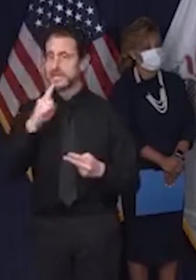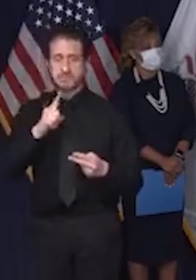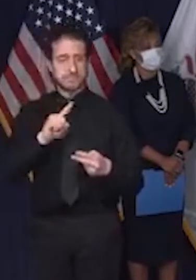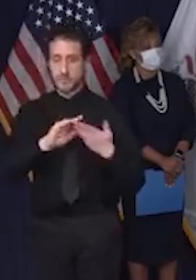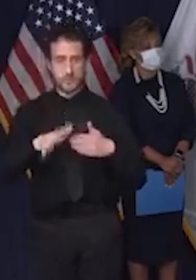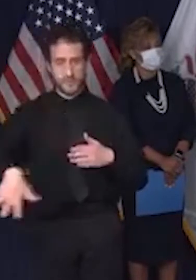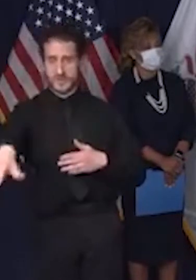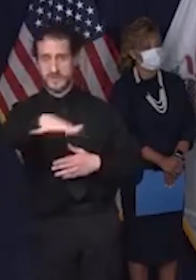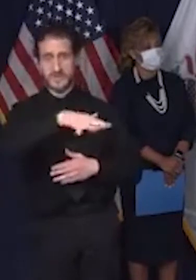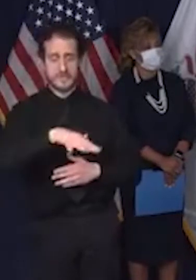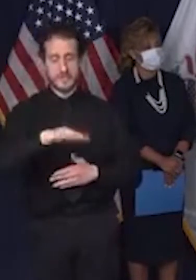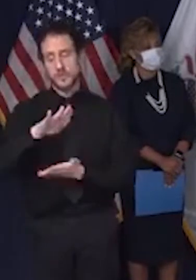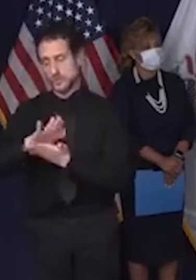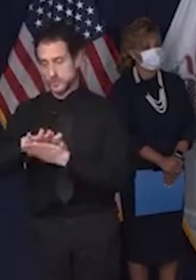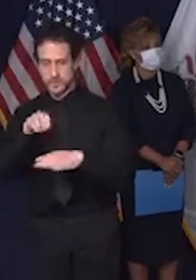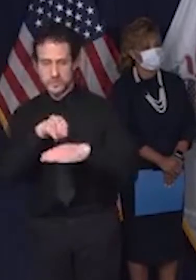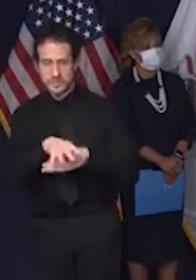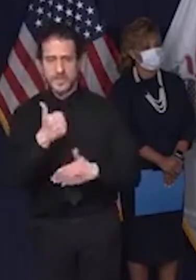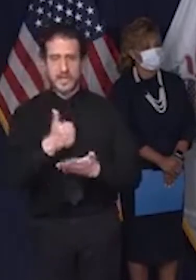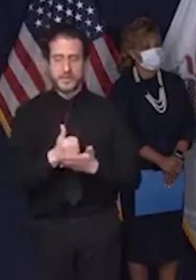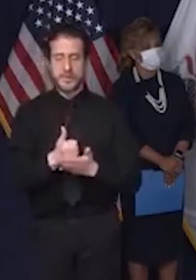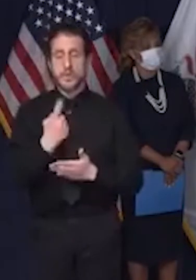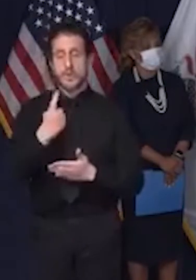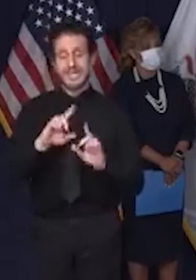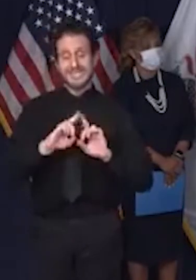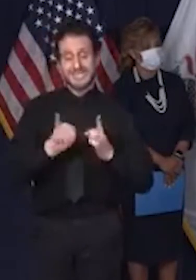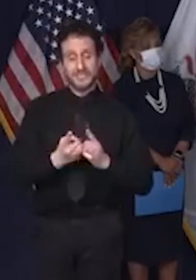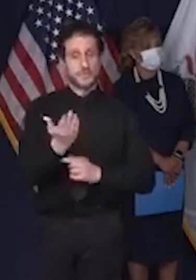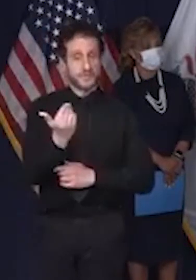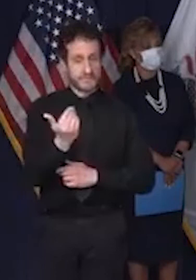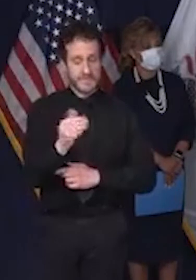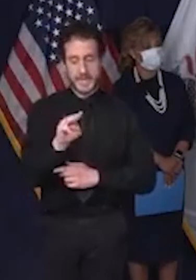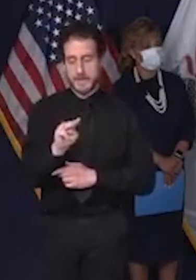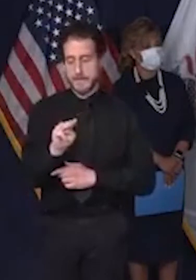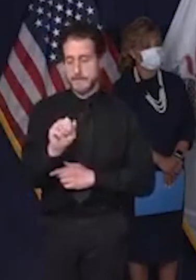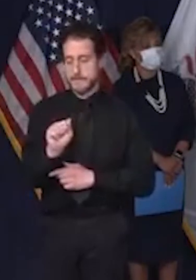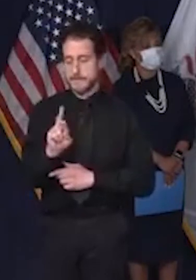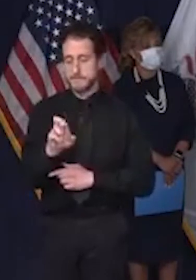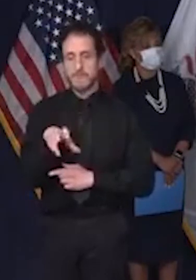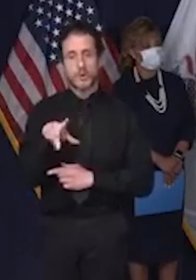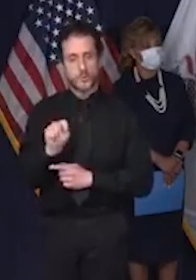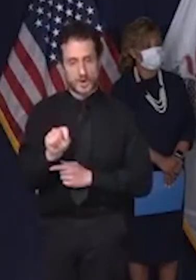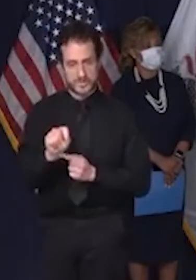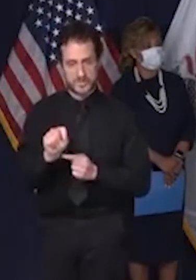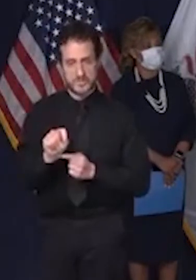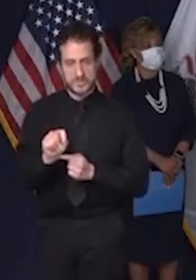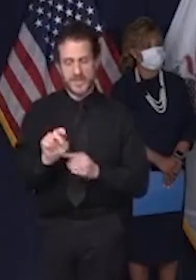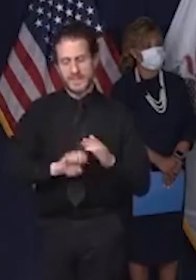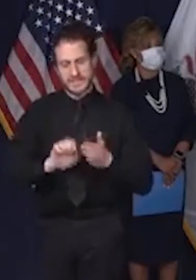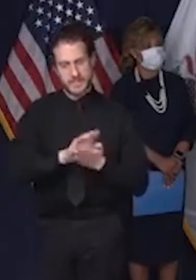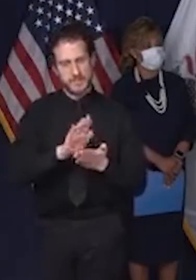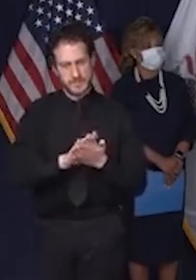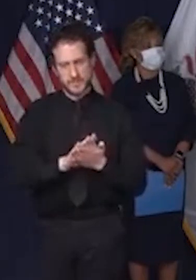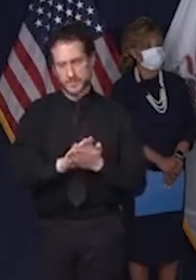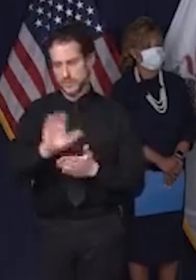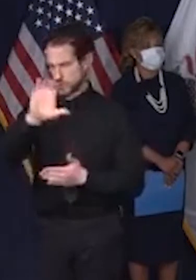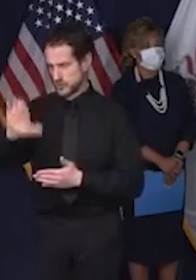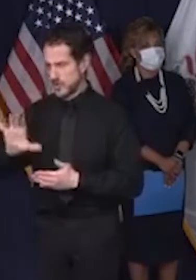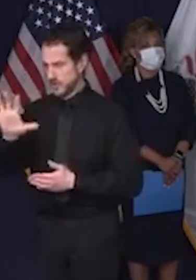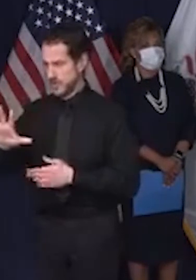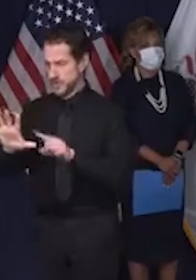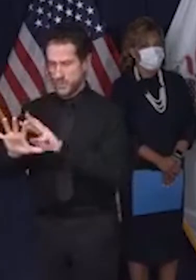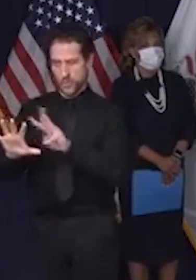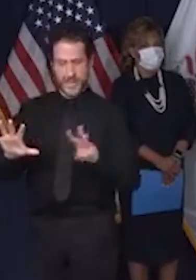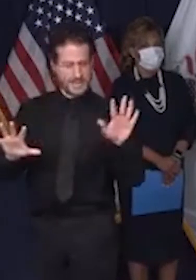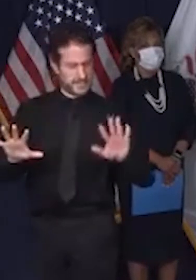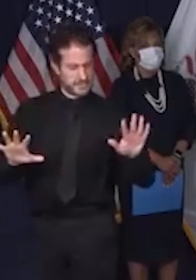communities. Marquardt District 15 comes to mind. It's an elementary district west of Chicago. And we